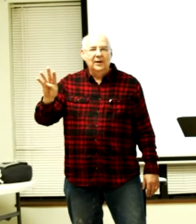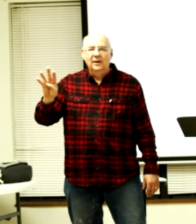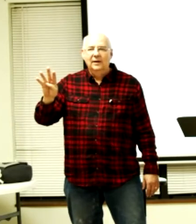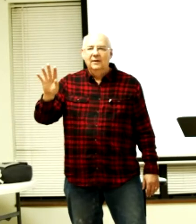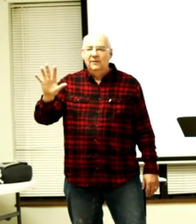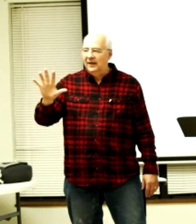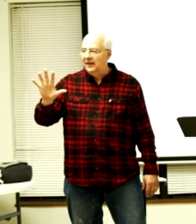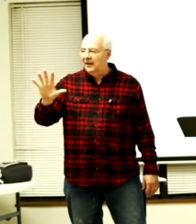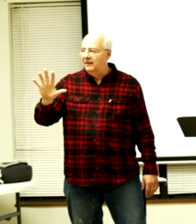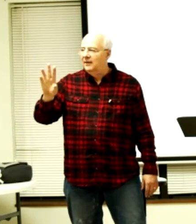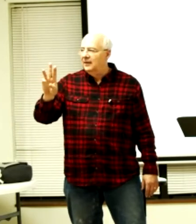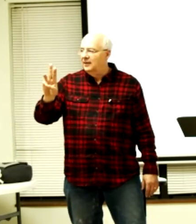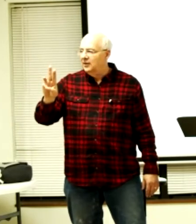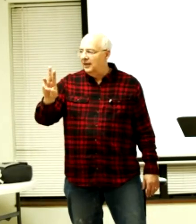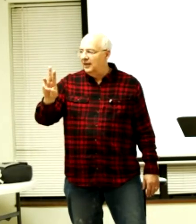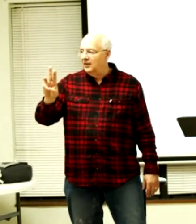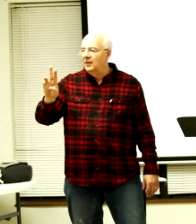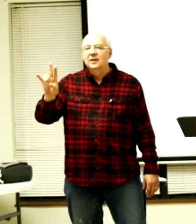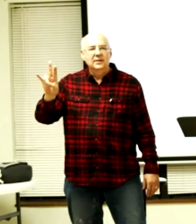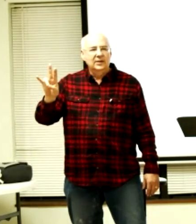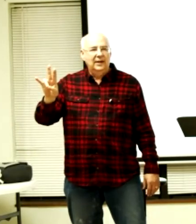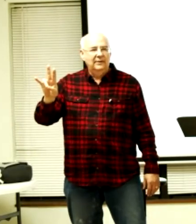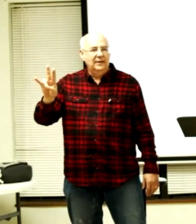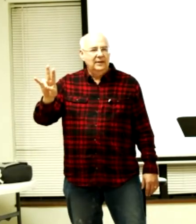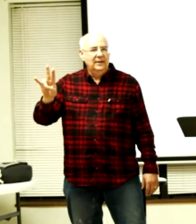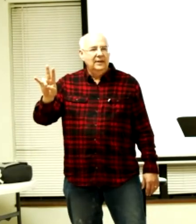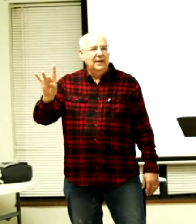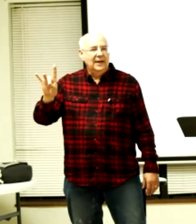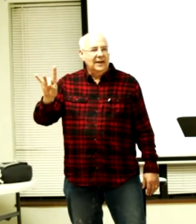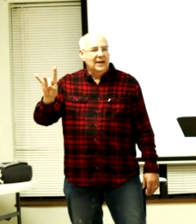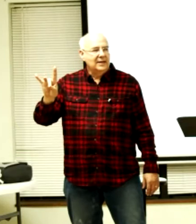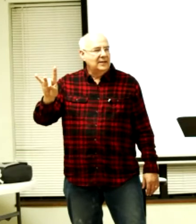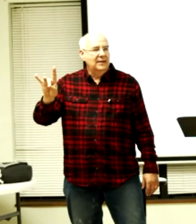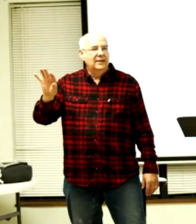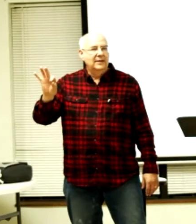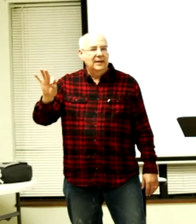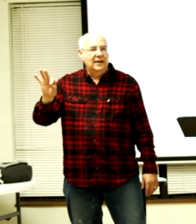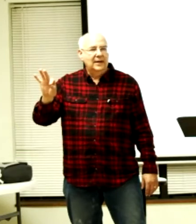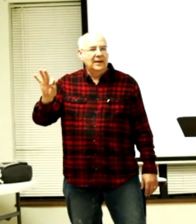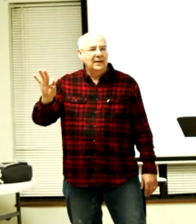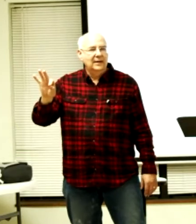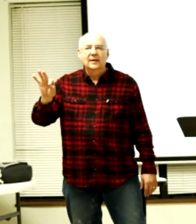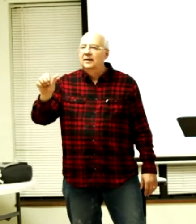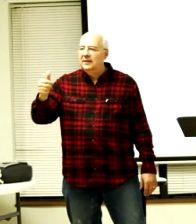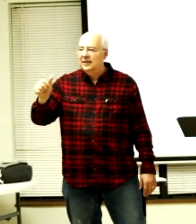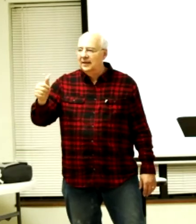4, 5, 6, 7, 8, 9,